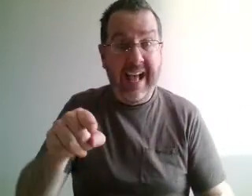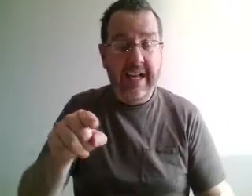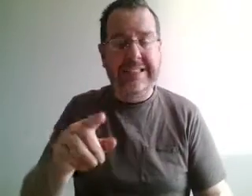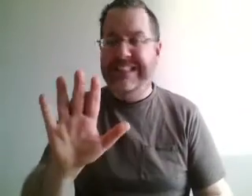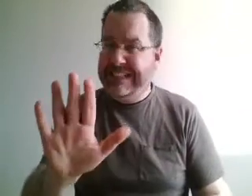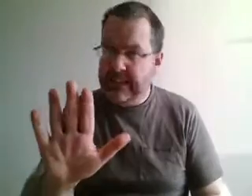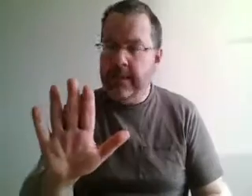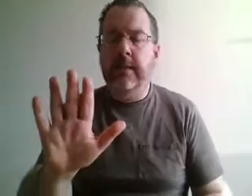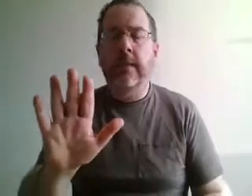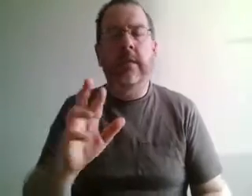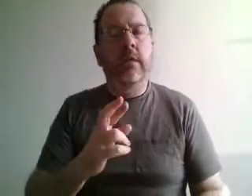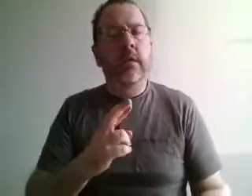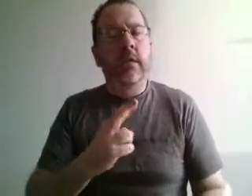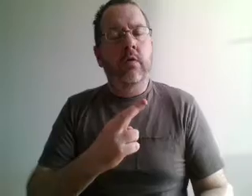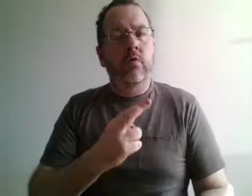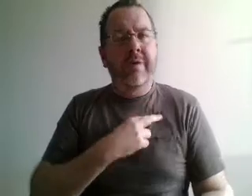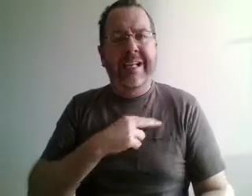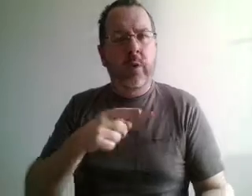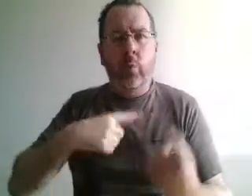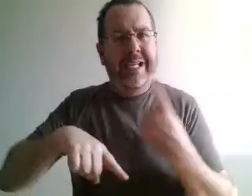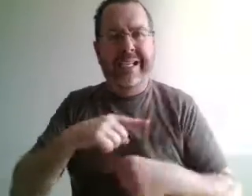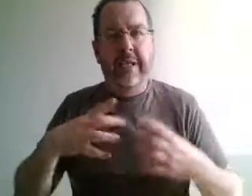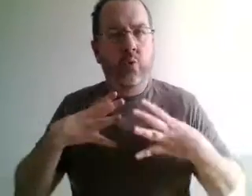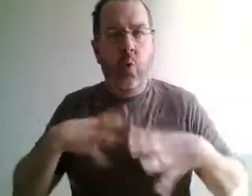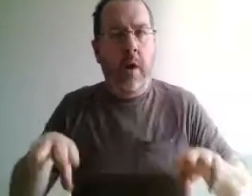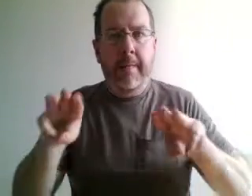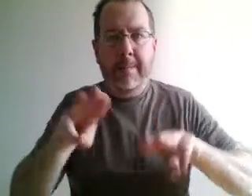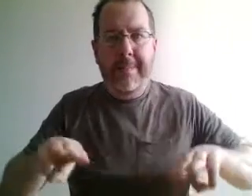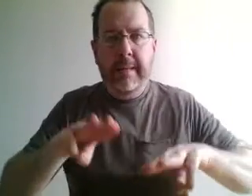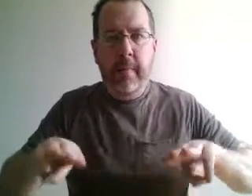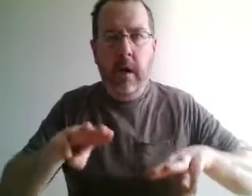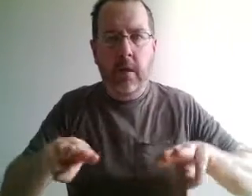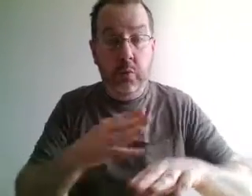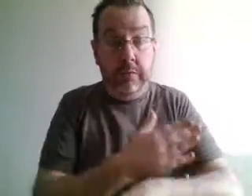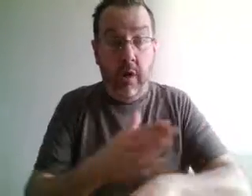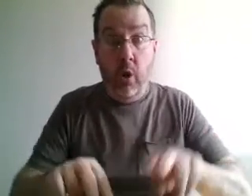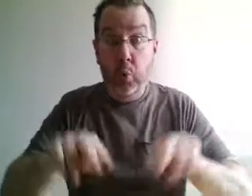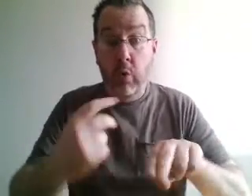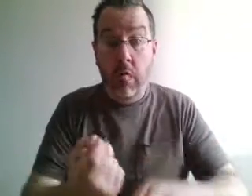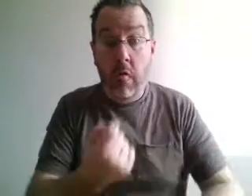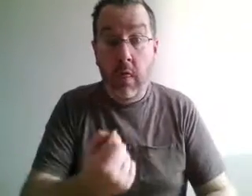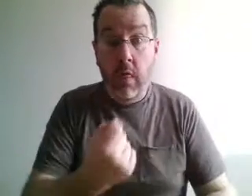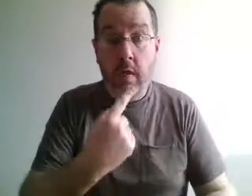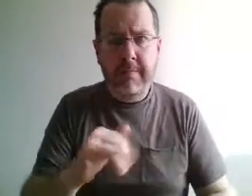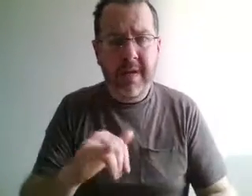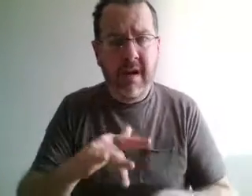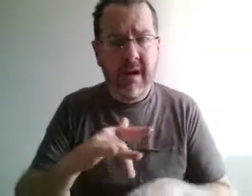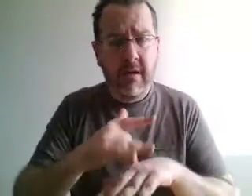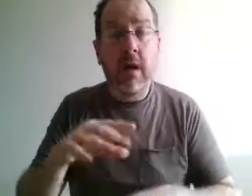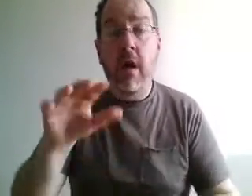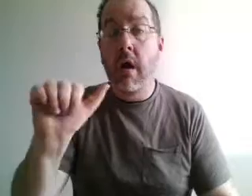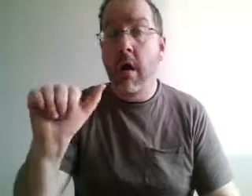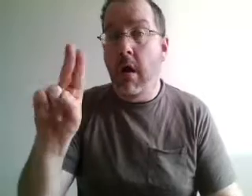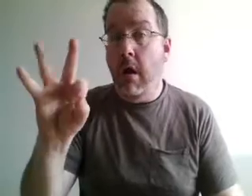So we really, we don't want people stockpiling drugs which could cause harm in themselves. The Augmentin is a slightly different issue. We do